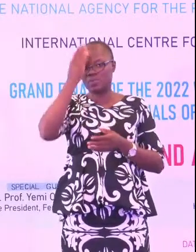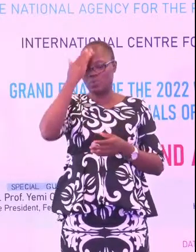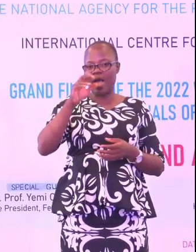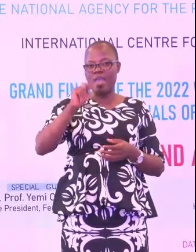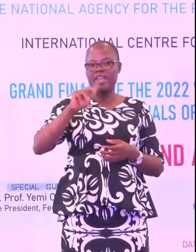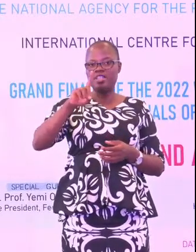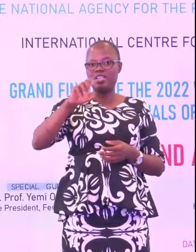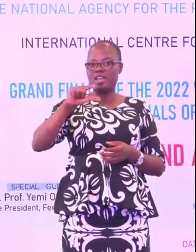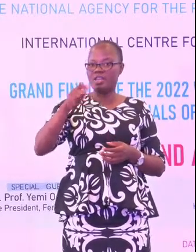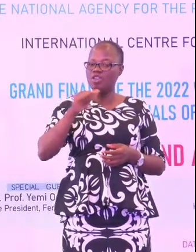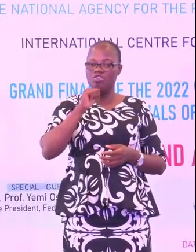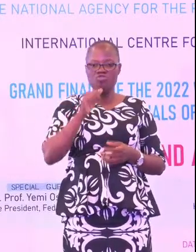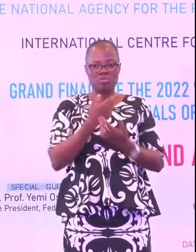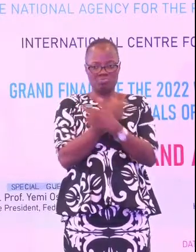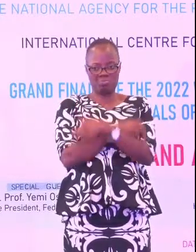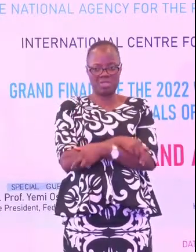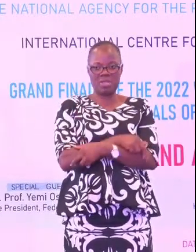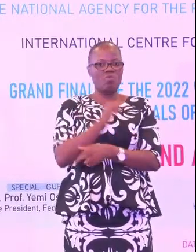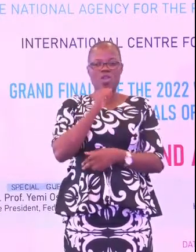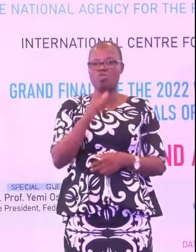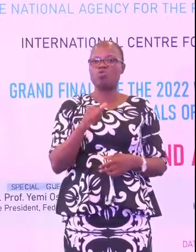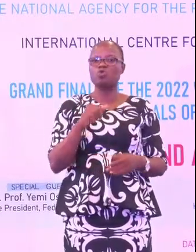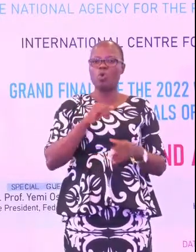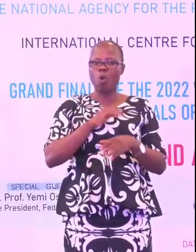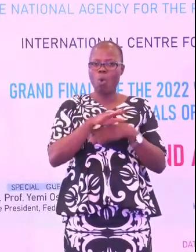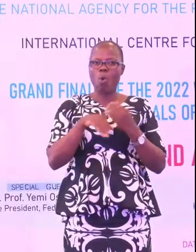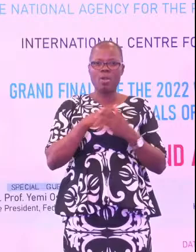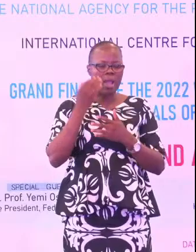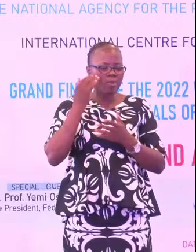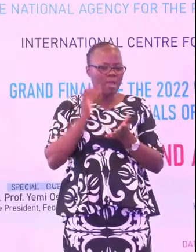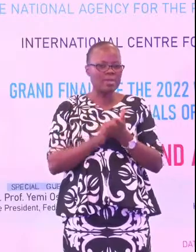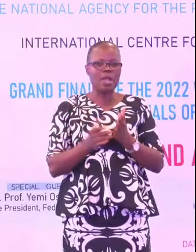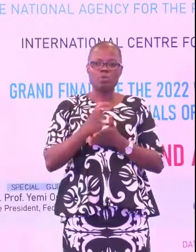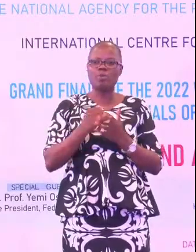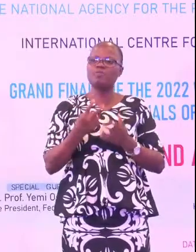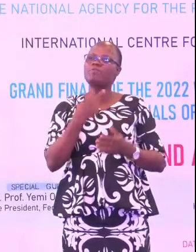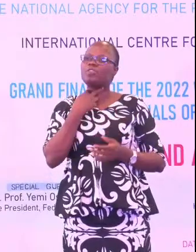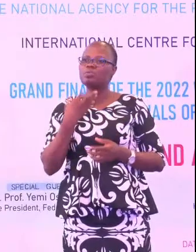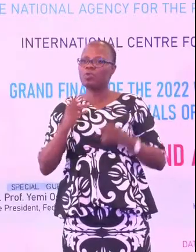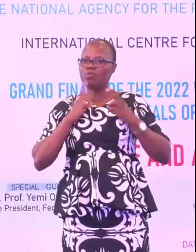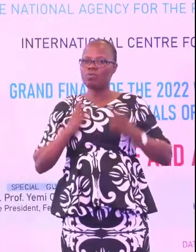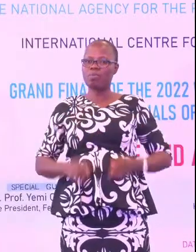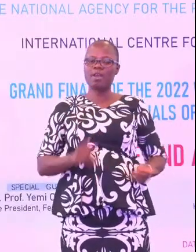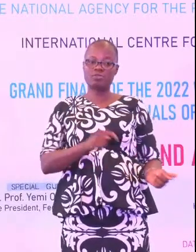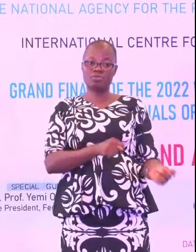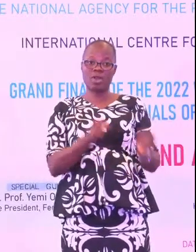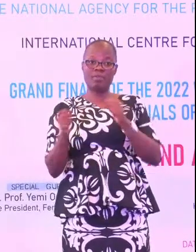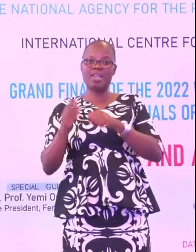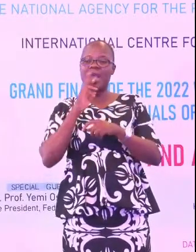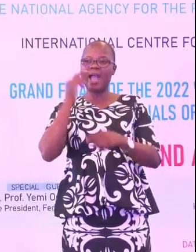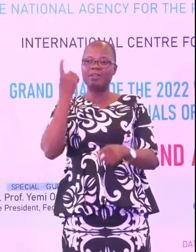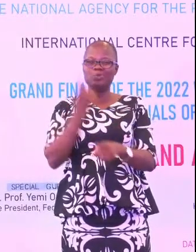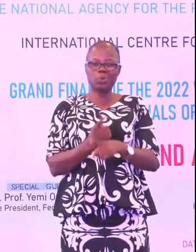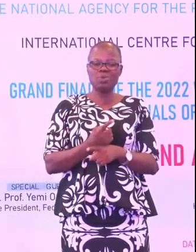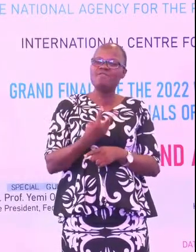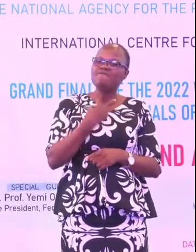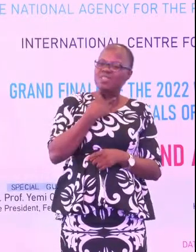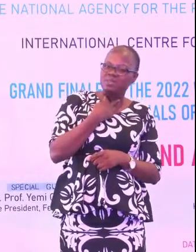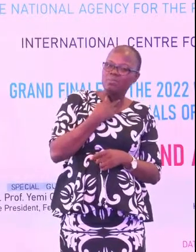in. We are not unaware that some of the victims of human trafficking are just being